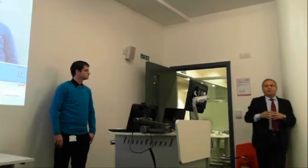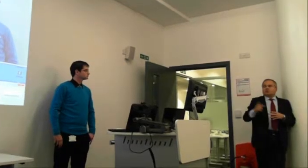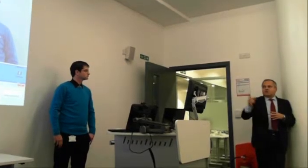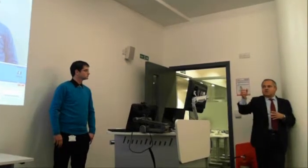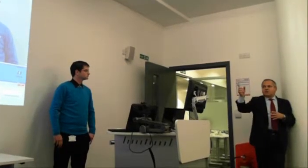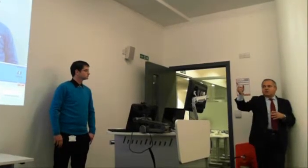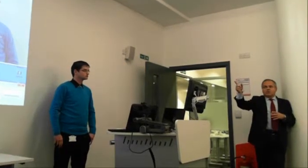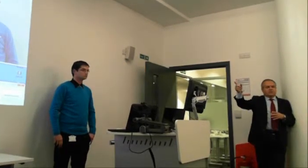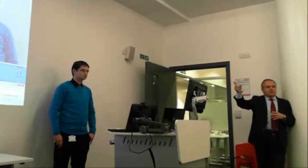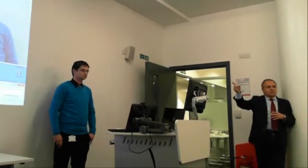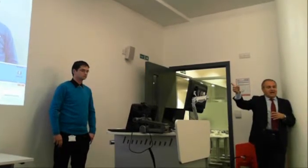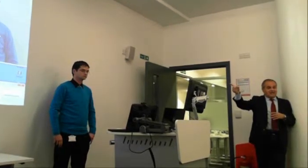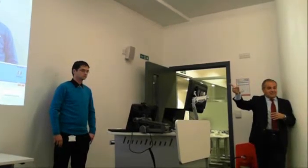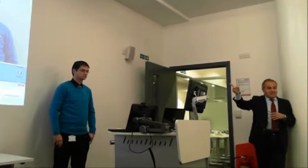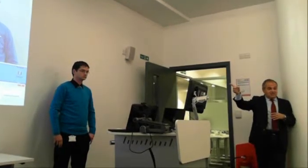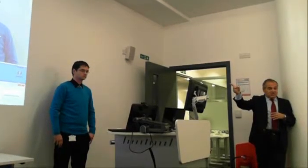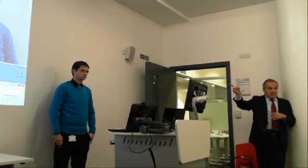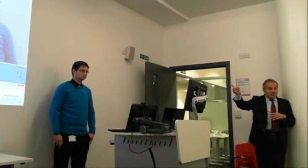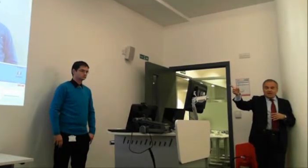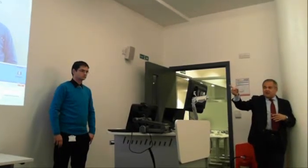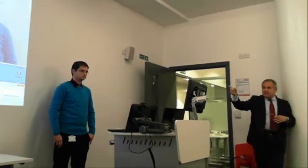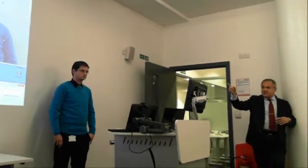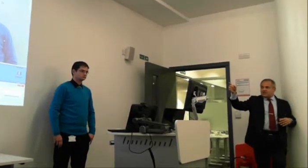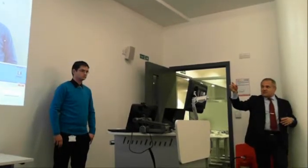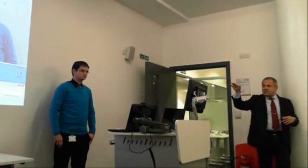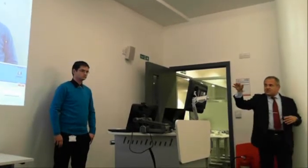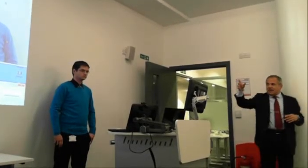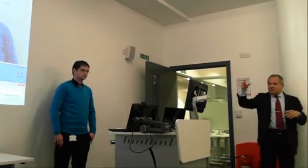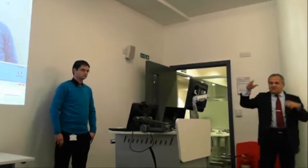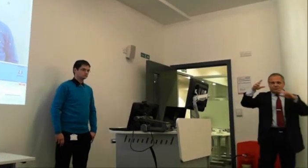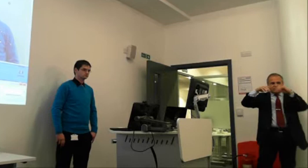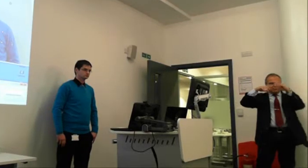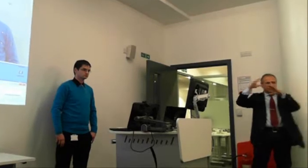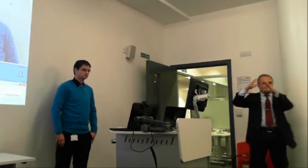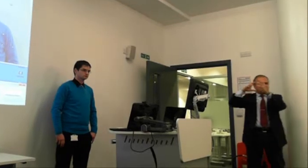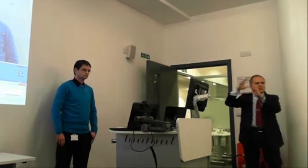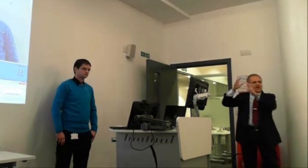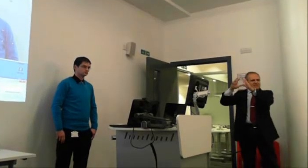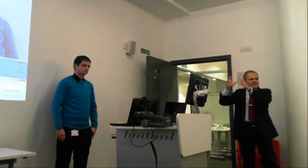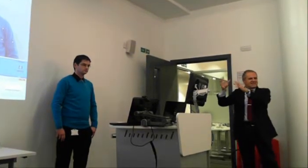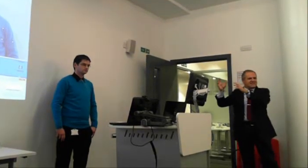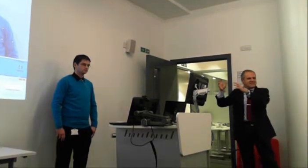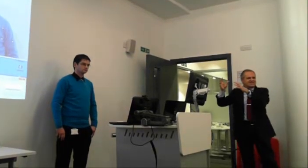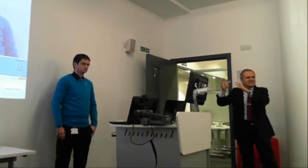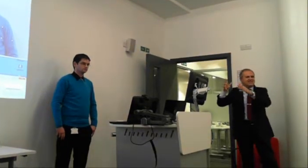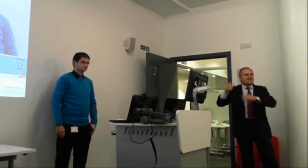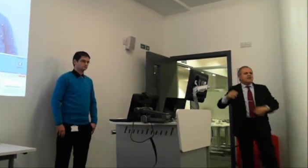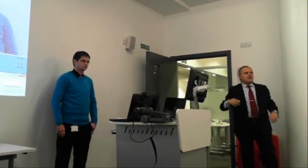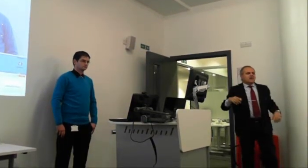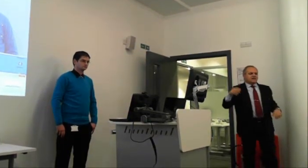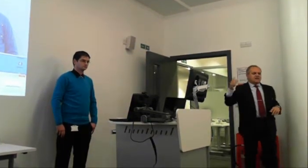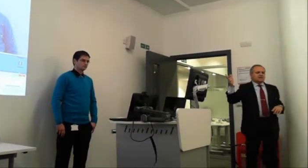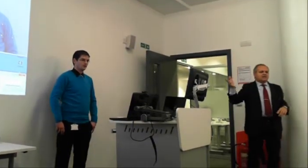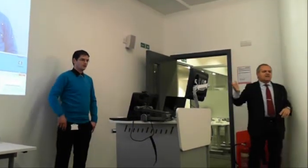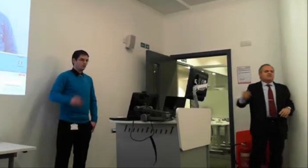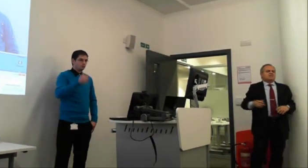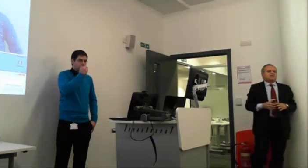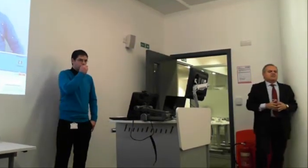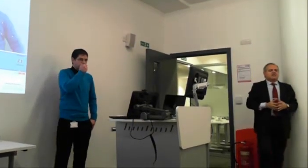notice noise that you can't see you see sometimes that you see those spares etc etc when they increase it that